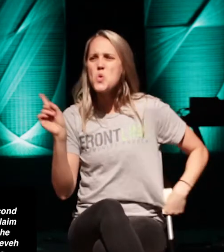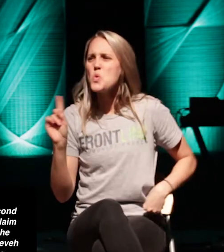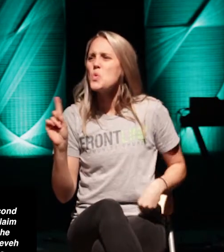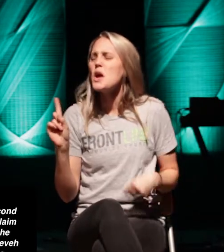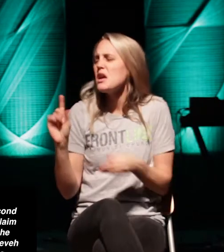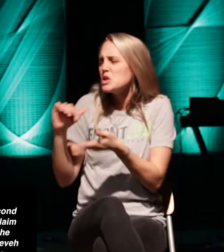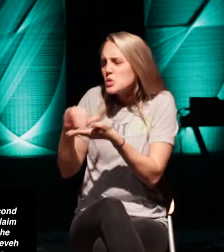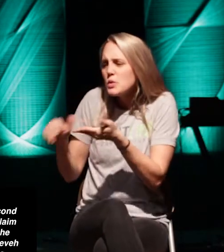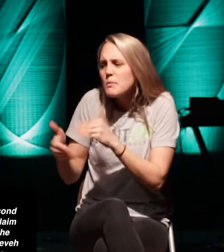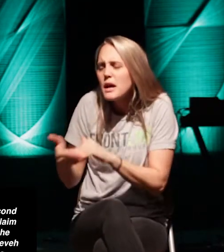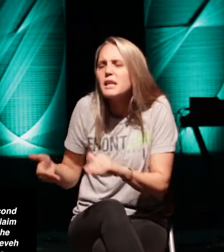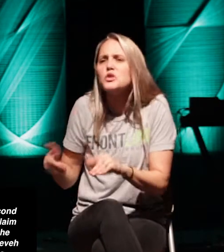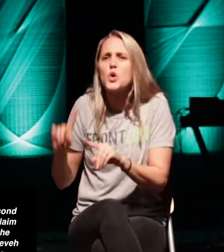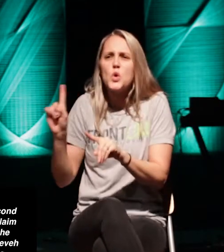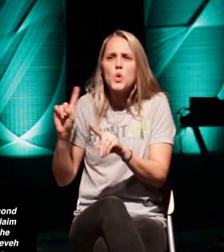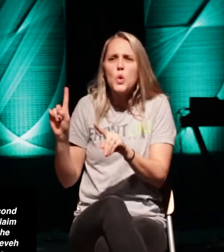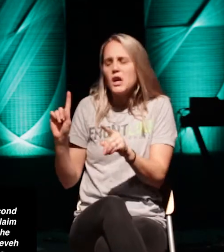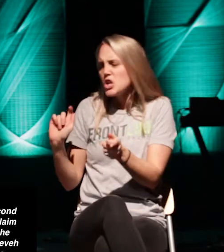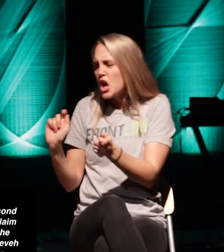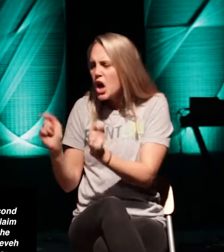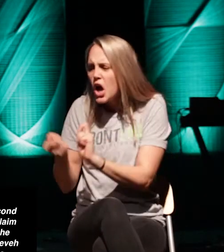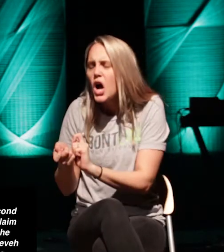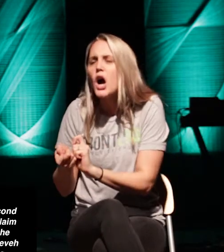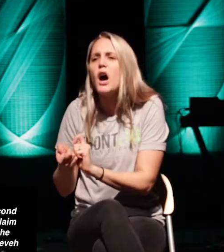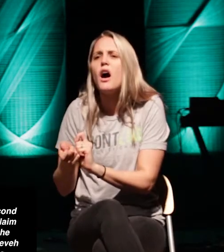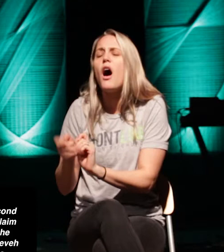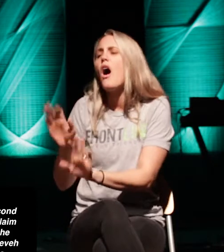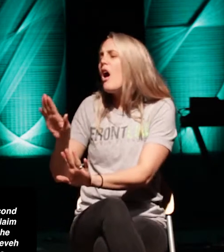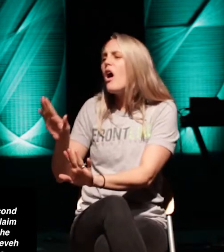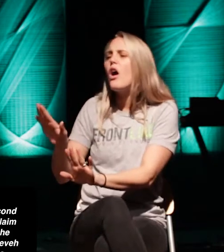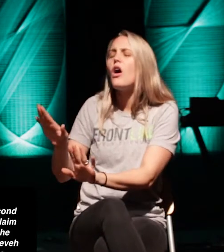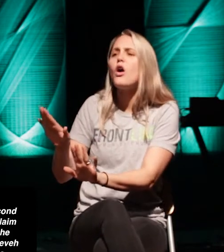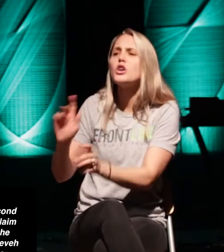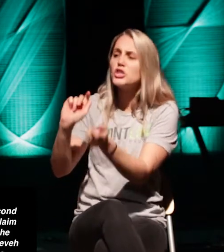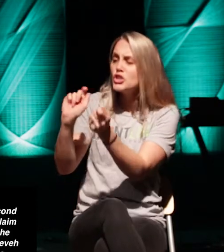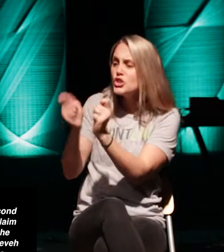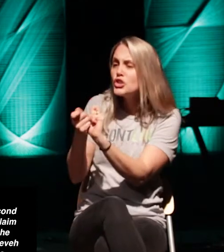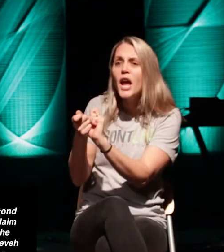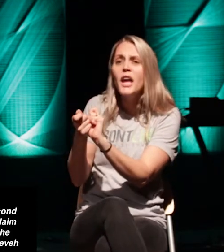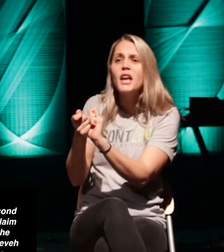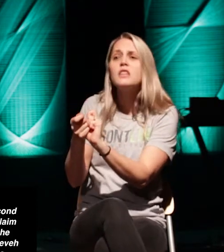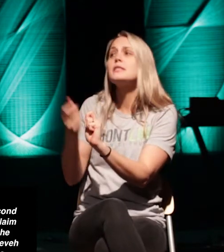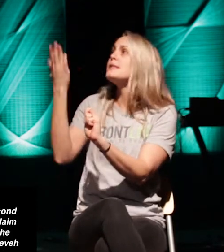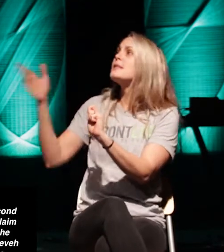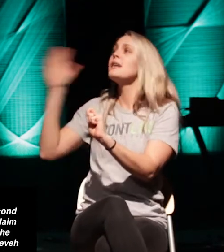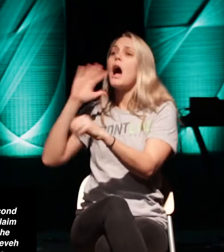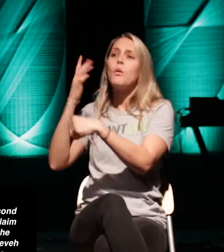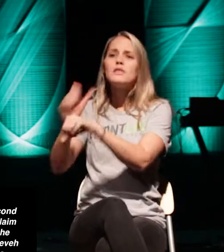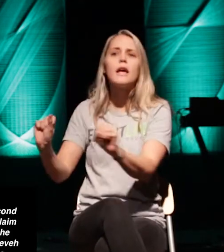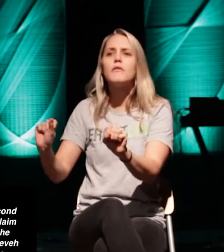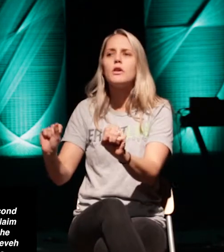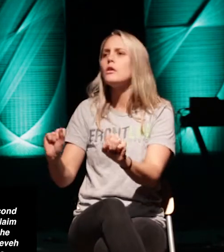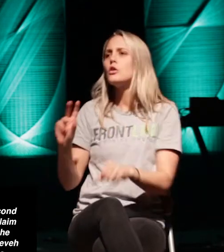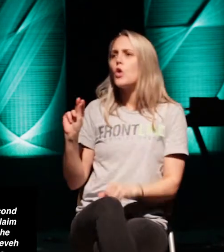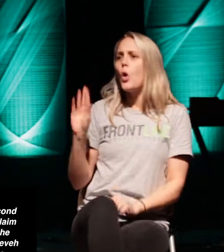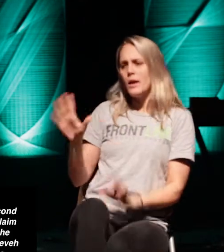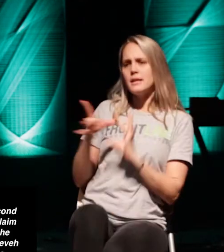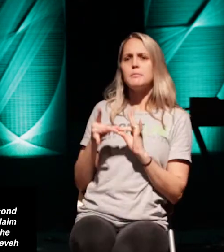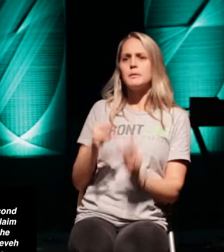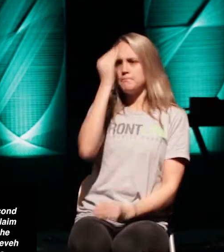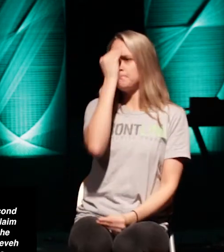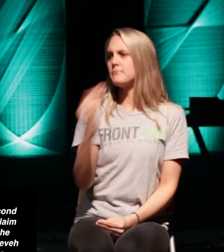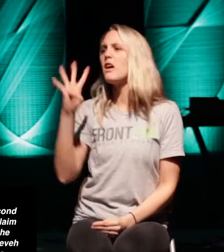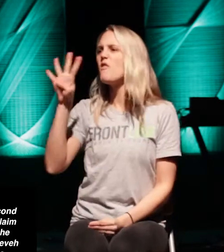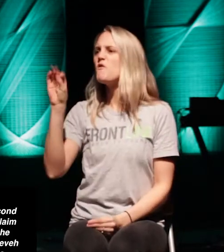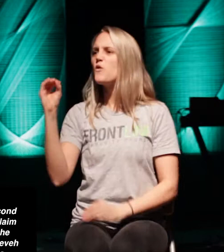the forgiveness? Where's the, hey, turn from your ways and God might save you? There's just 40 more days and you're done. I can't wait. Month and a half. I